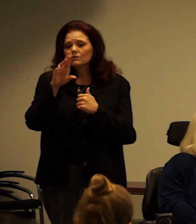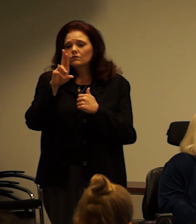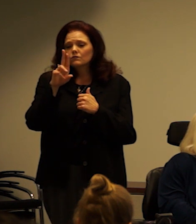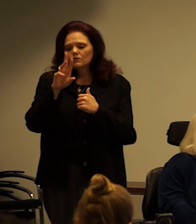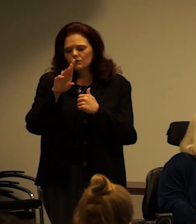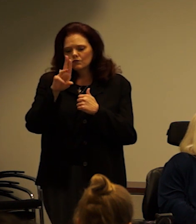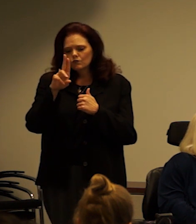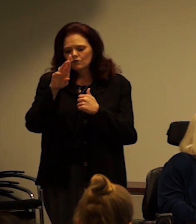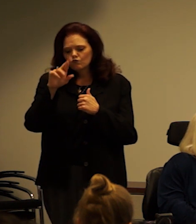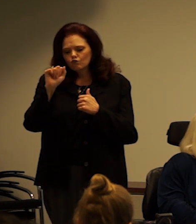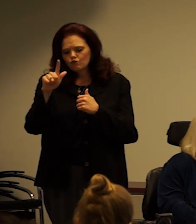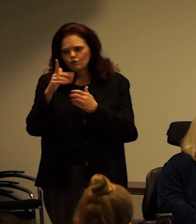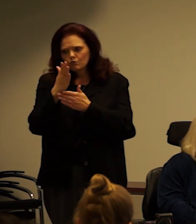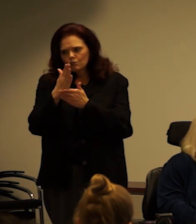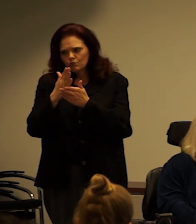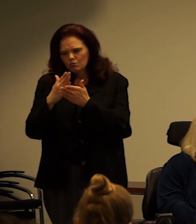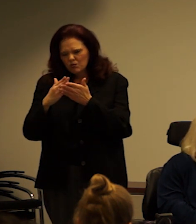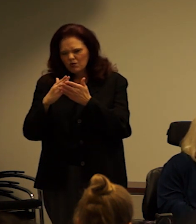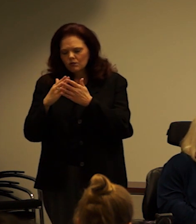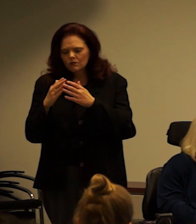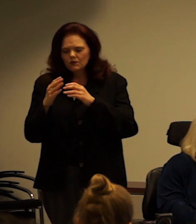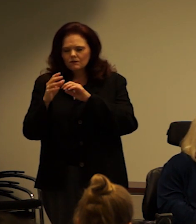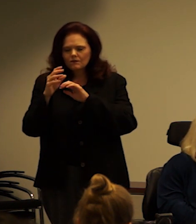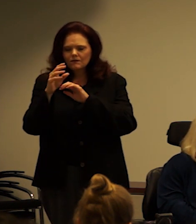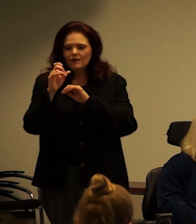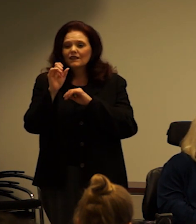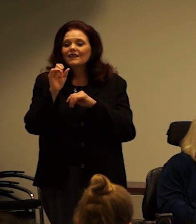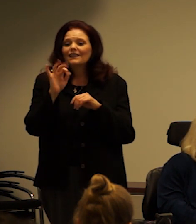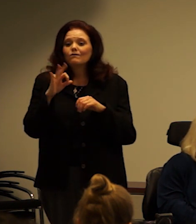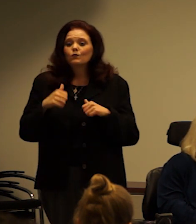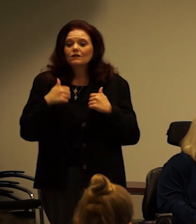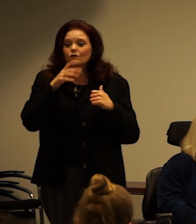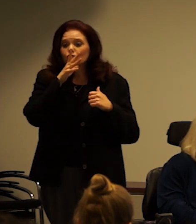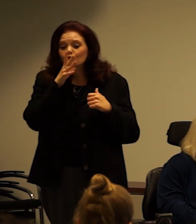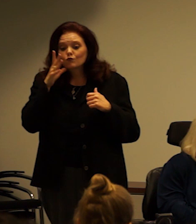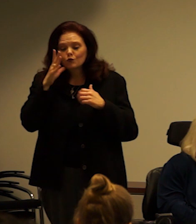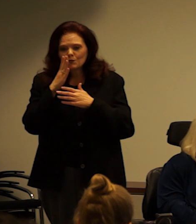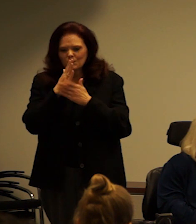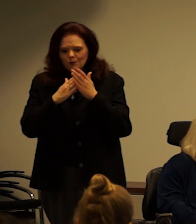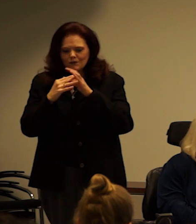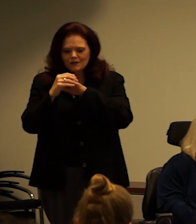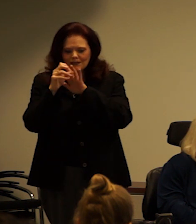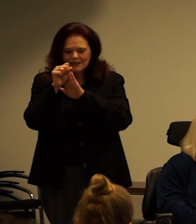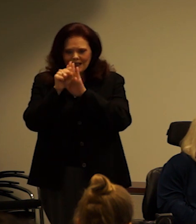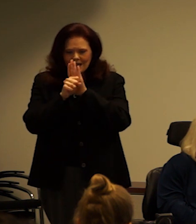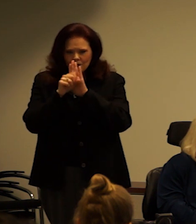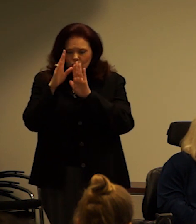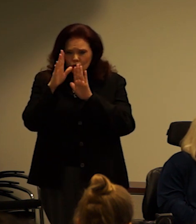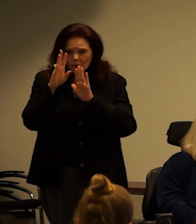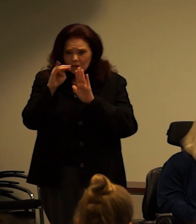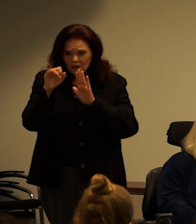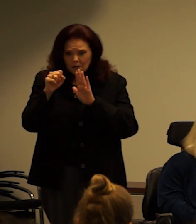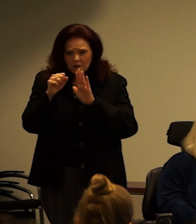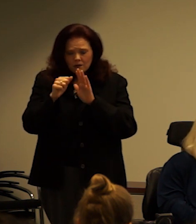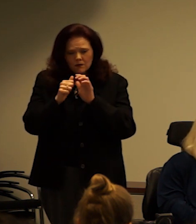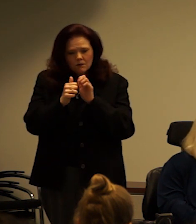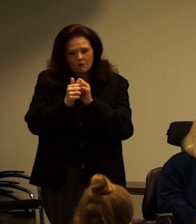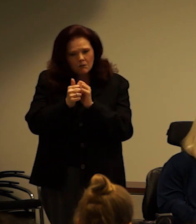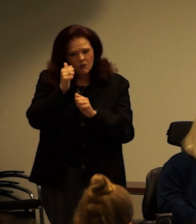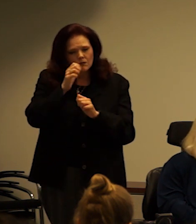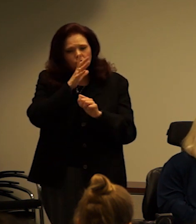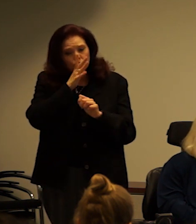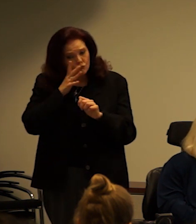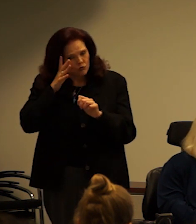important when y'all are out there training other people and providing this training, Mississippi is largely rural, obviously. So what